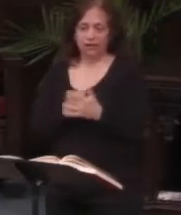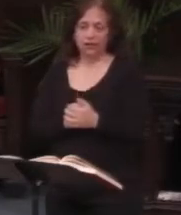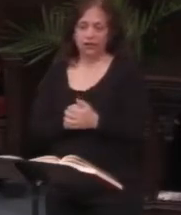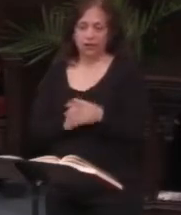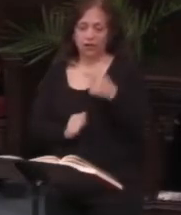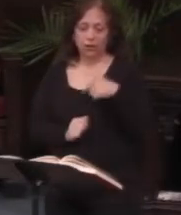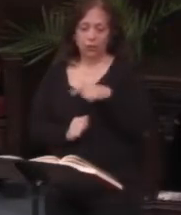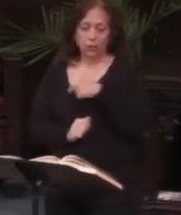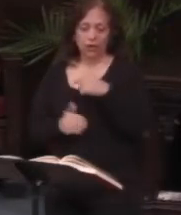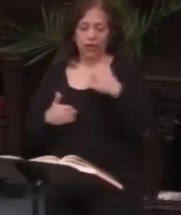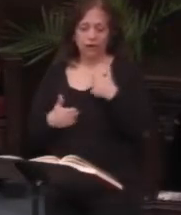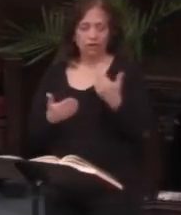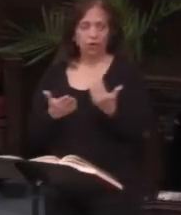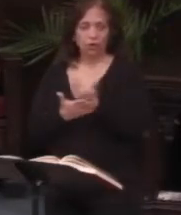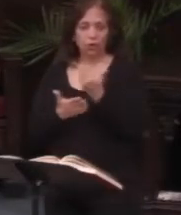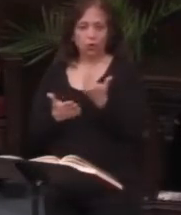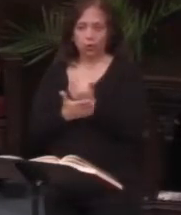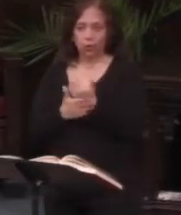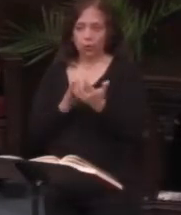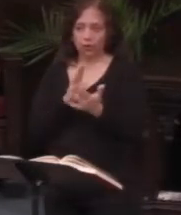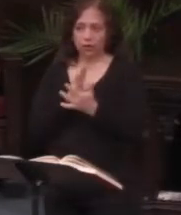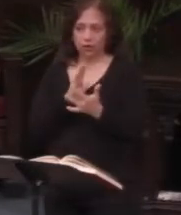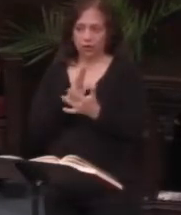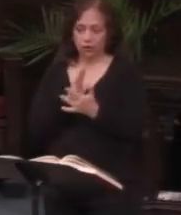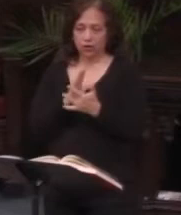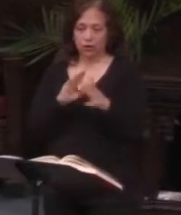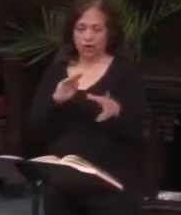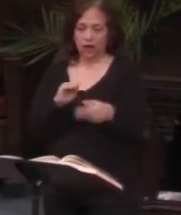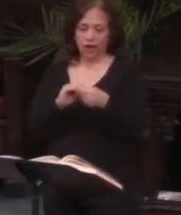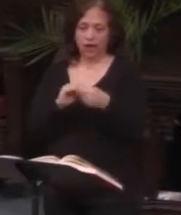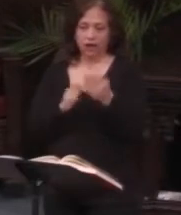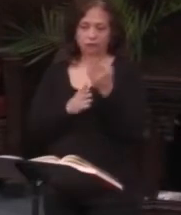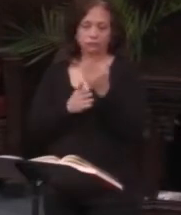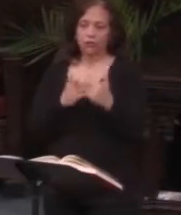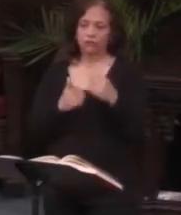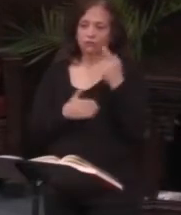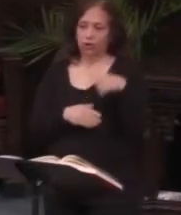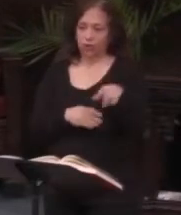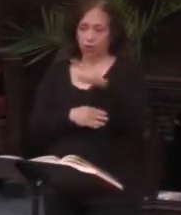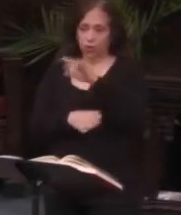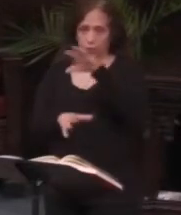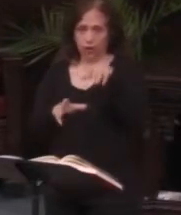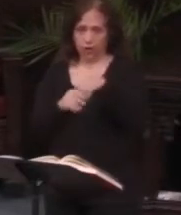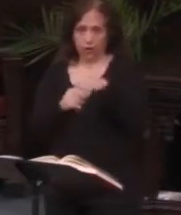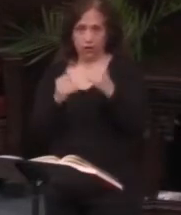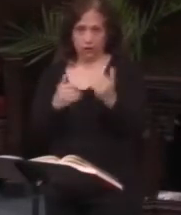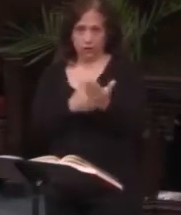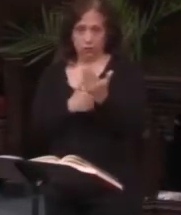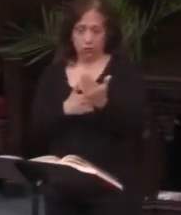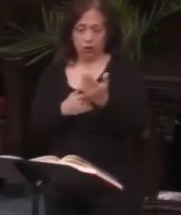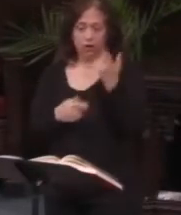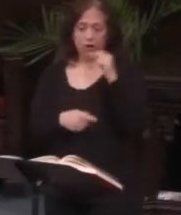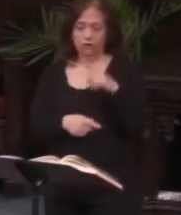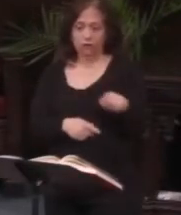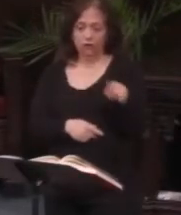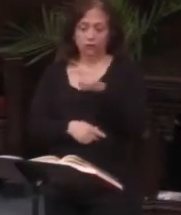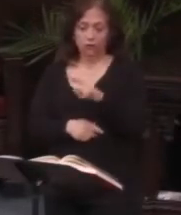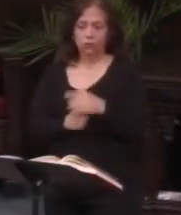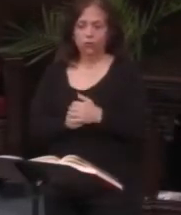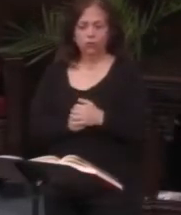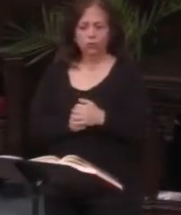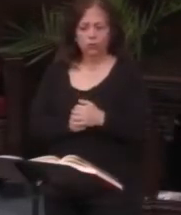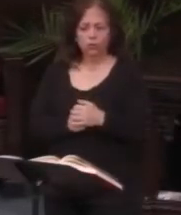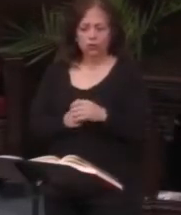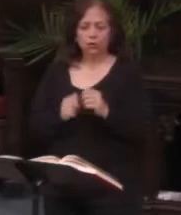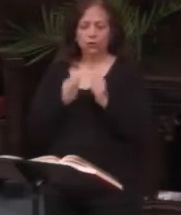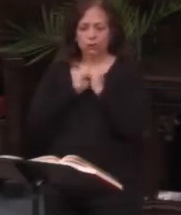we have a new technological feature for you to engage in this morning. For those of you who have been with